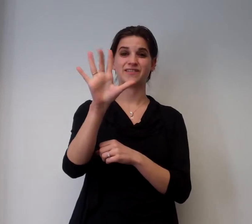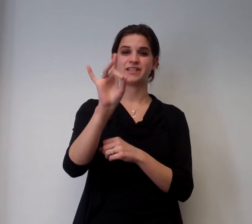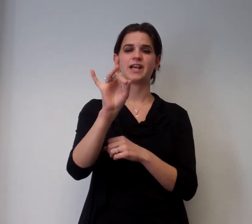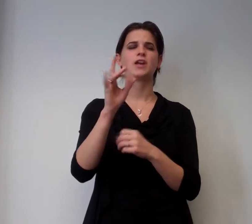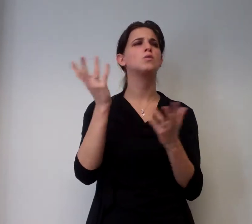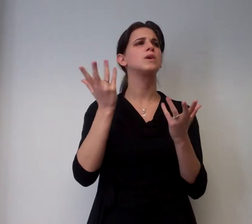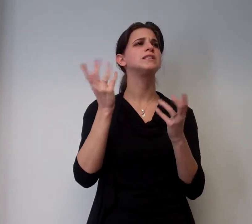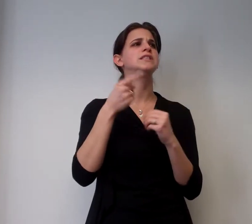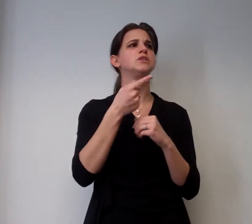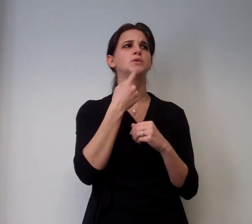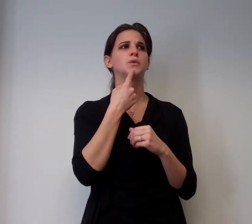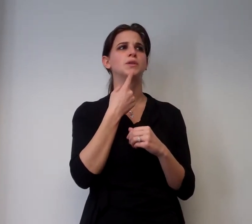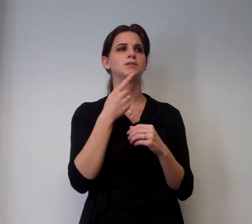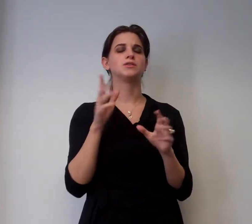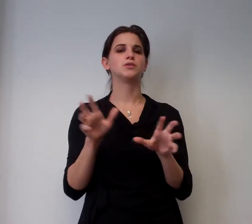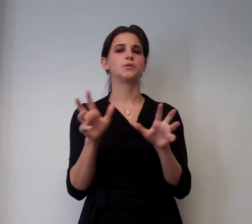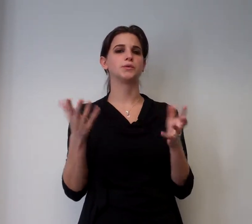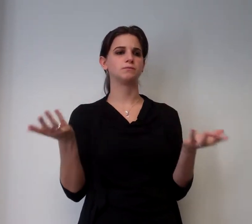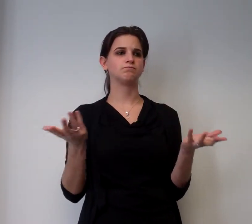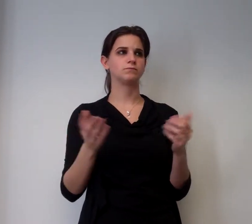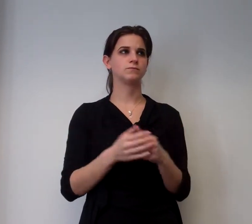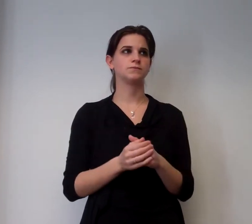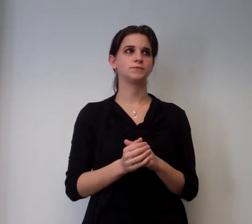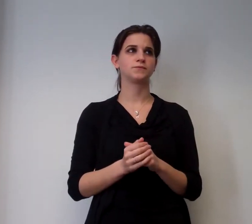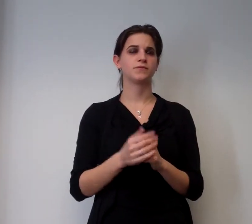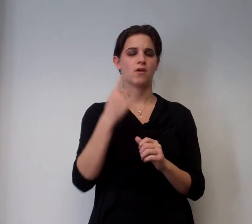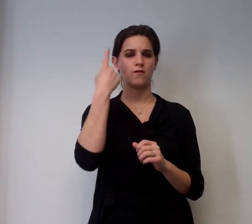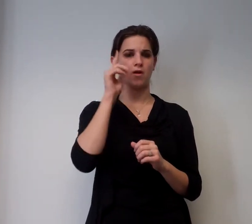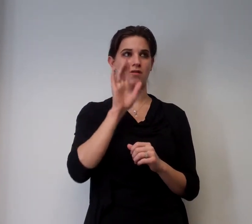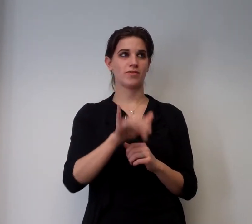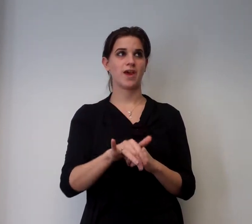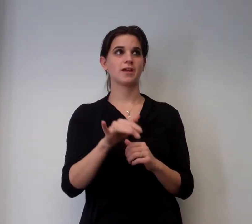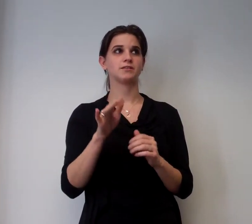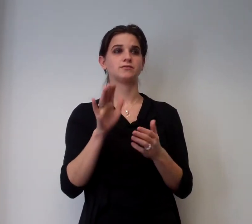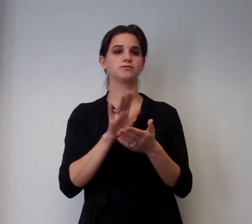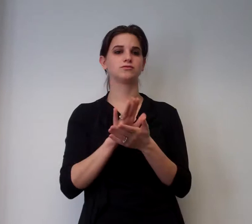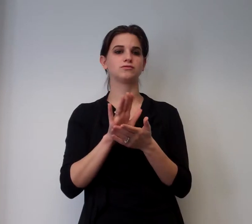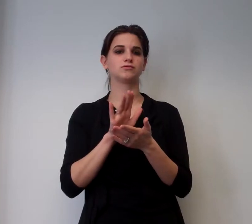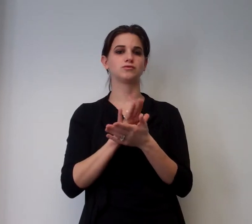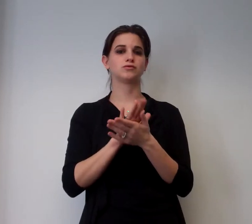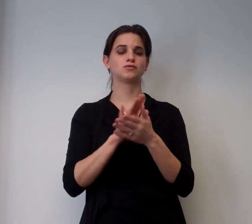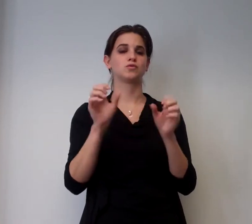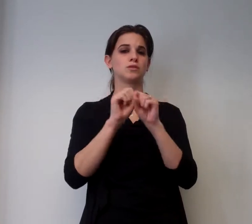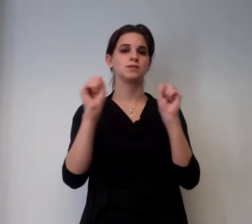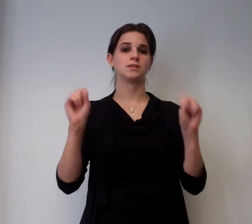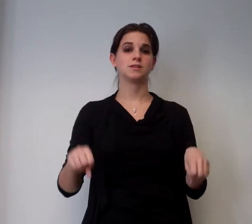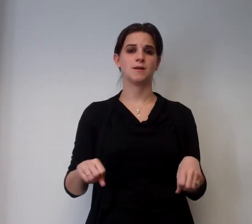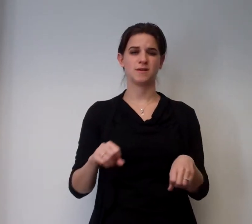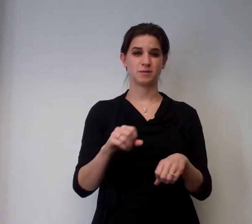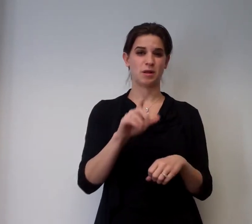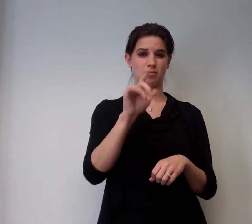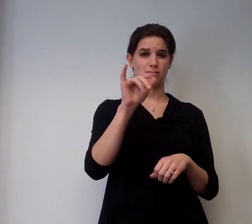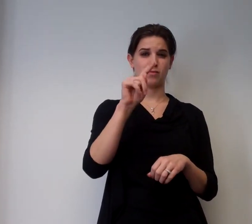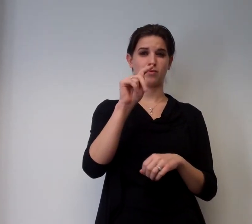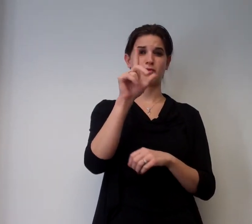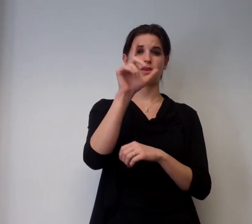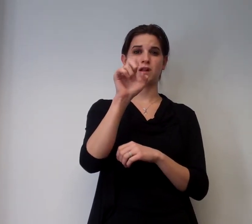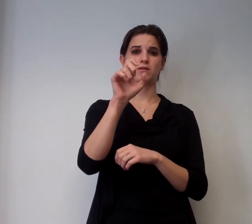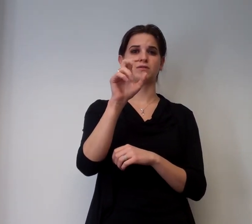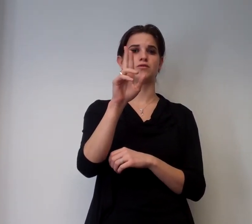The Little Rock schools. He closed them down, right? He closed them down. And of course, he was found in